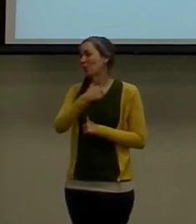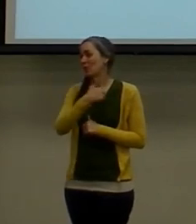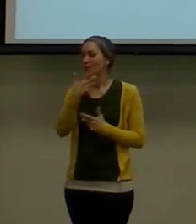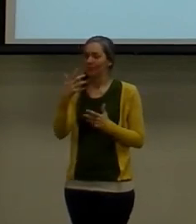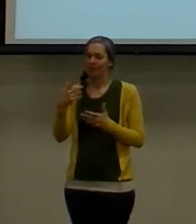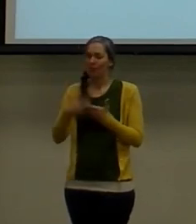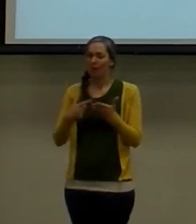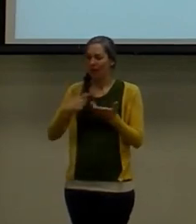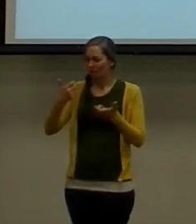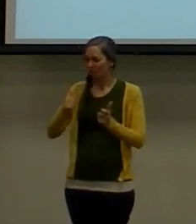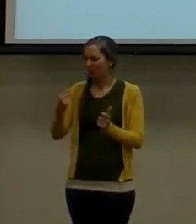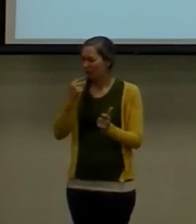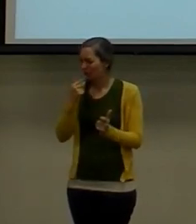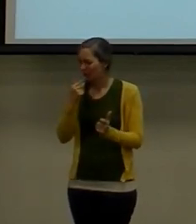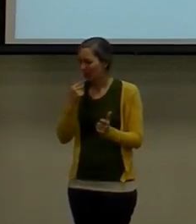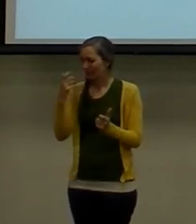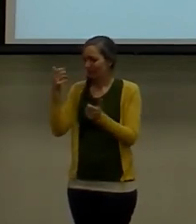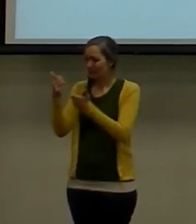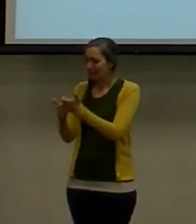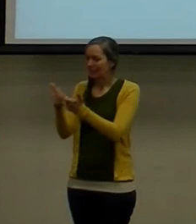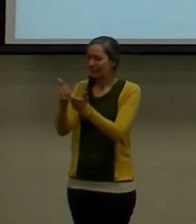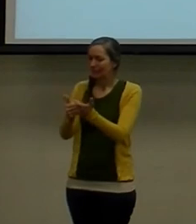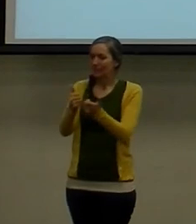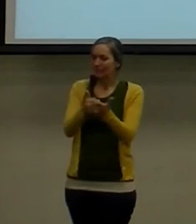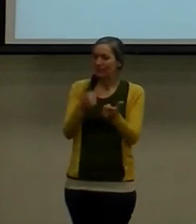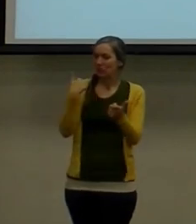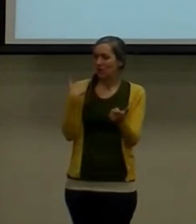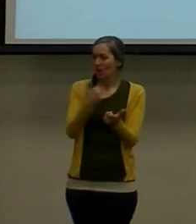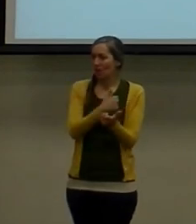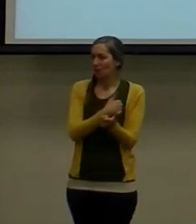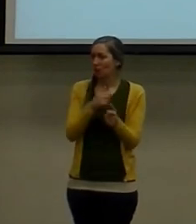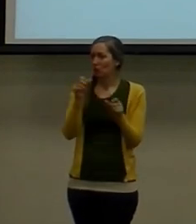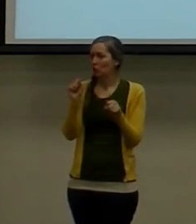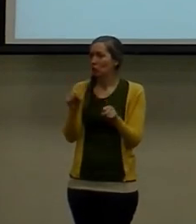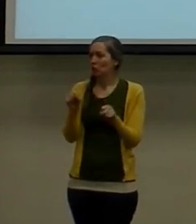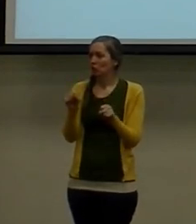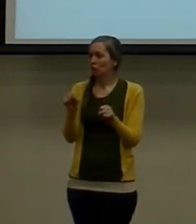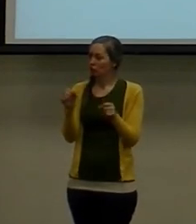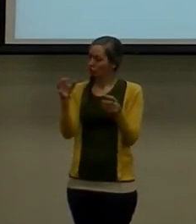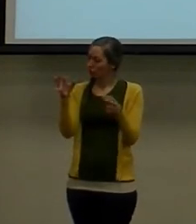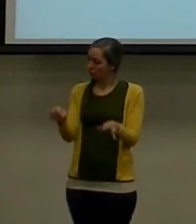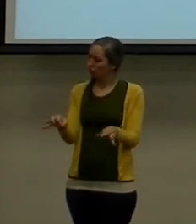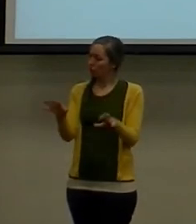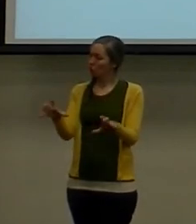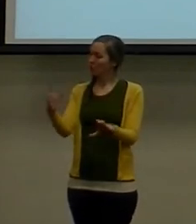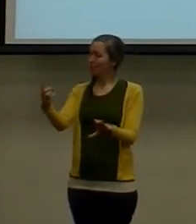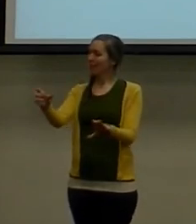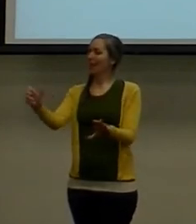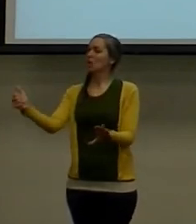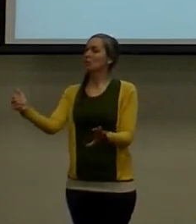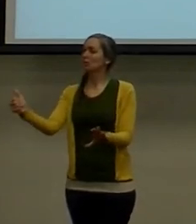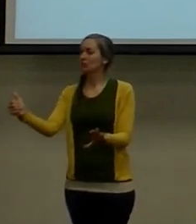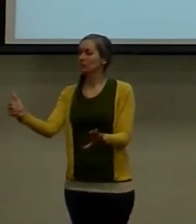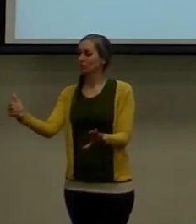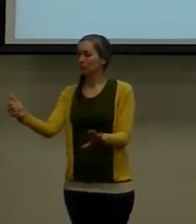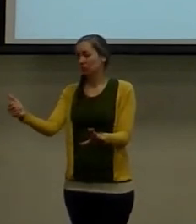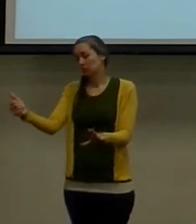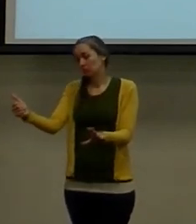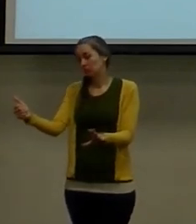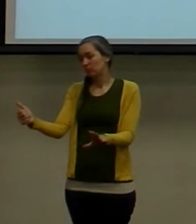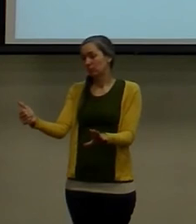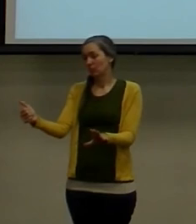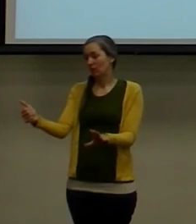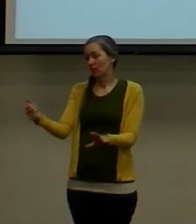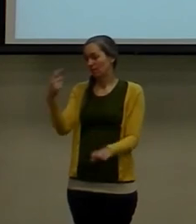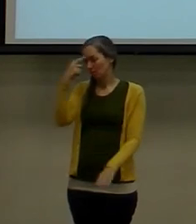what I'm trying to say is each of us could choose to do something else for that me. For that